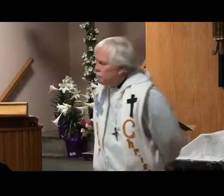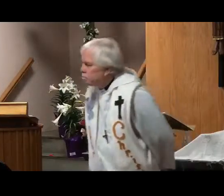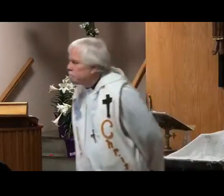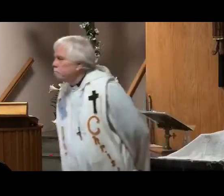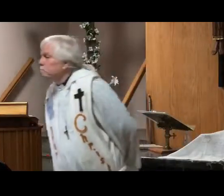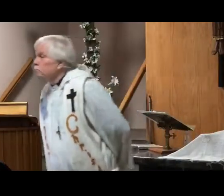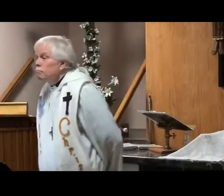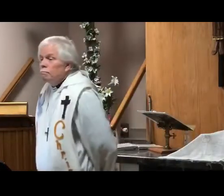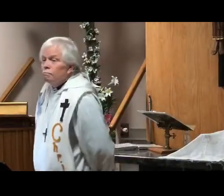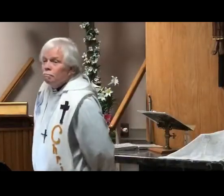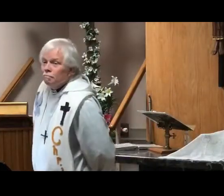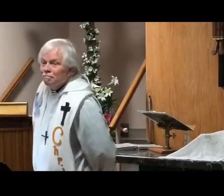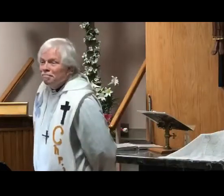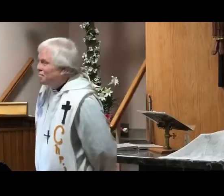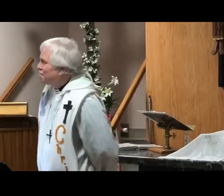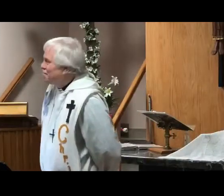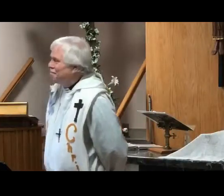dead?